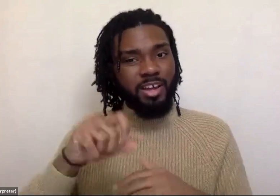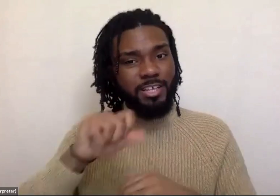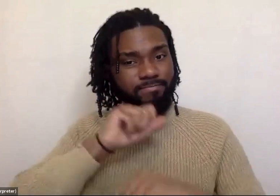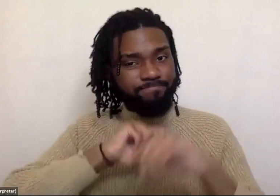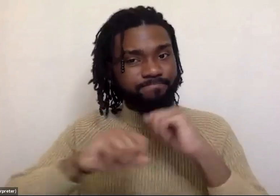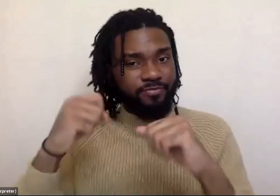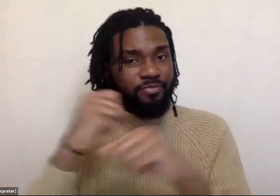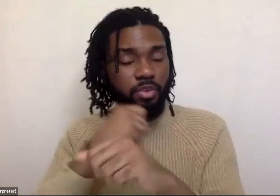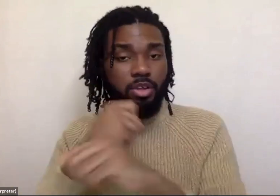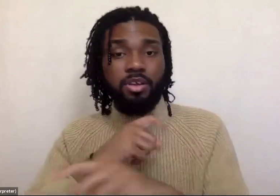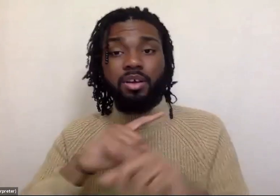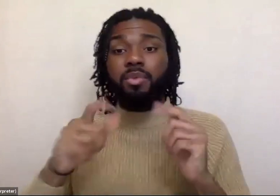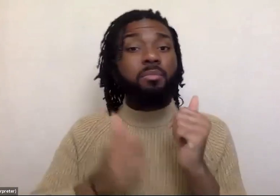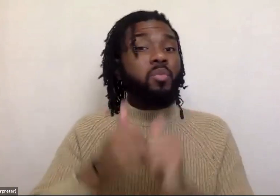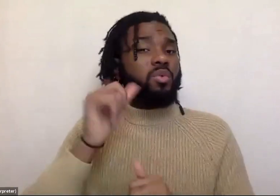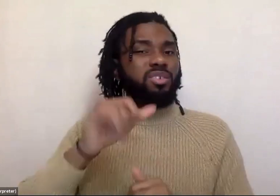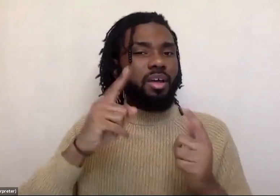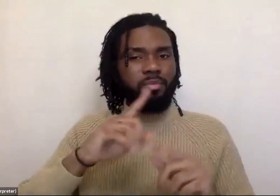leave the organization.